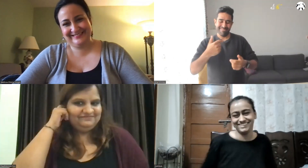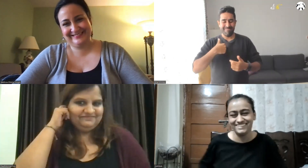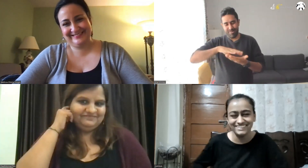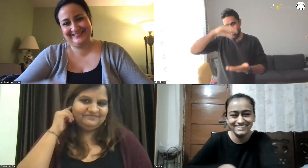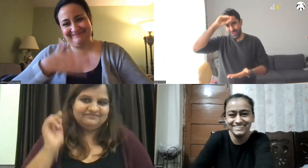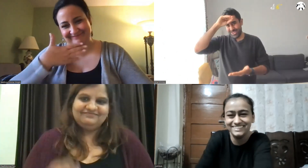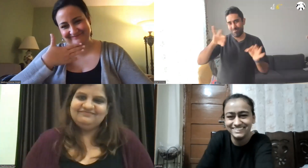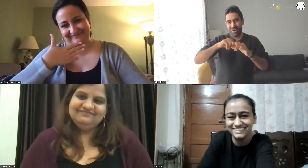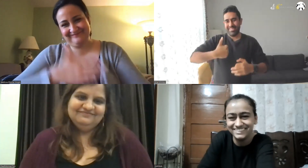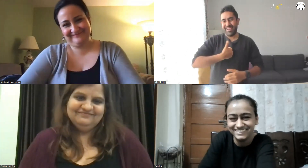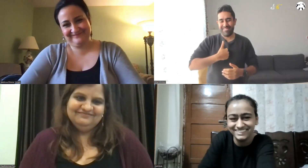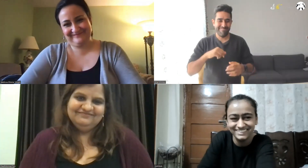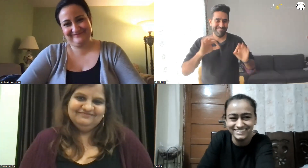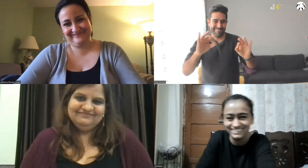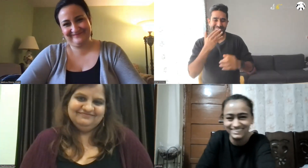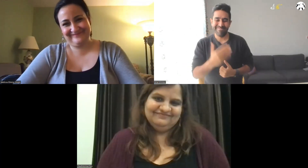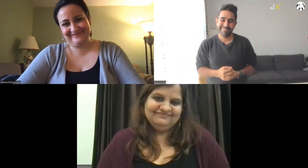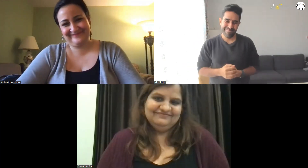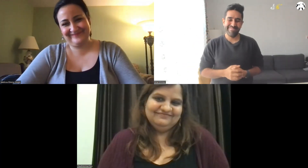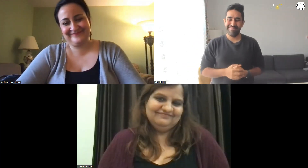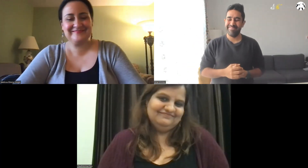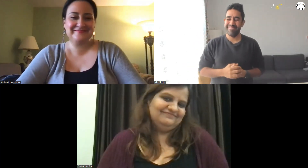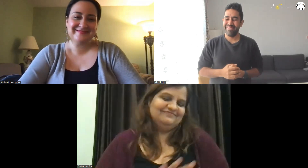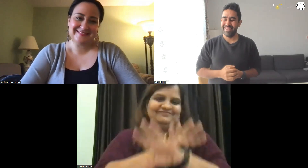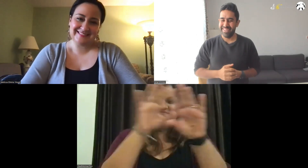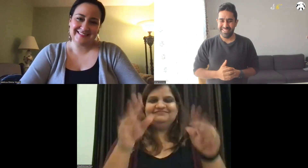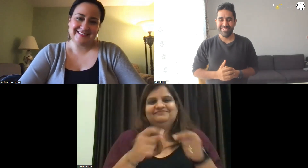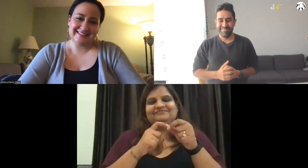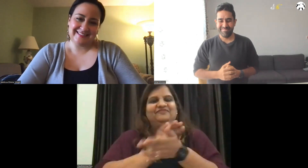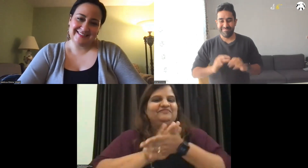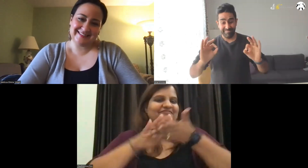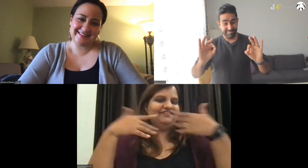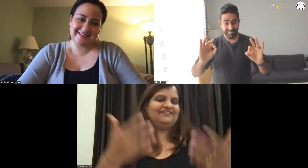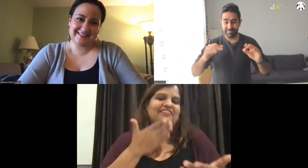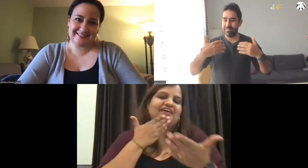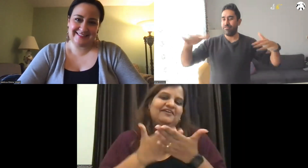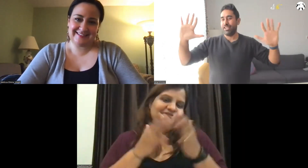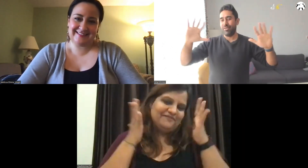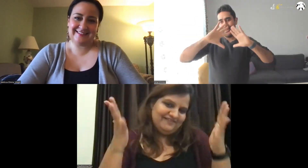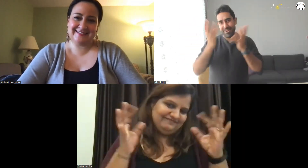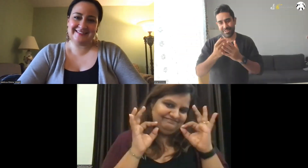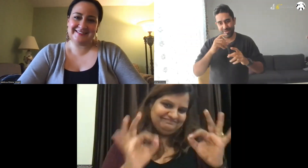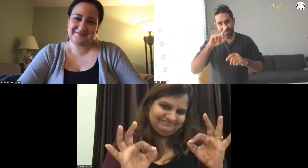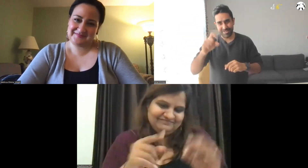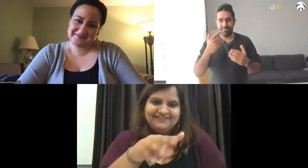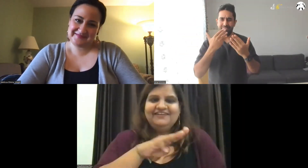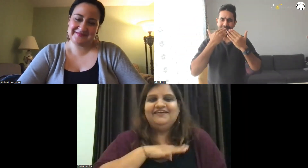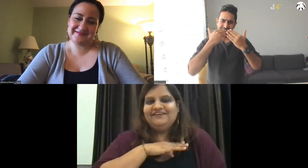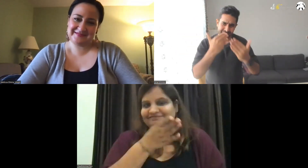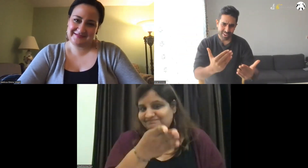friends. Just think whatever you want. Thank you. All right. So this was our question and